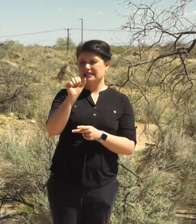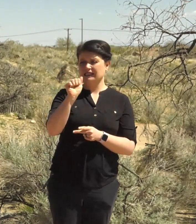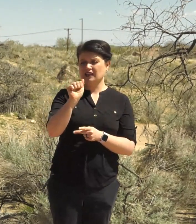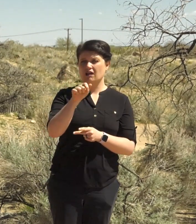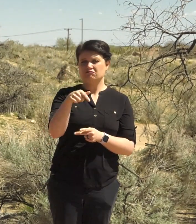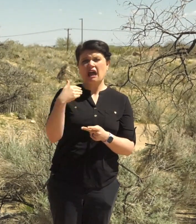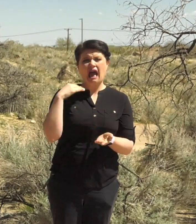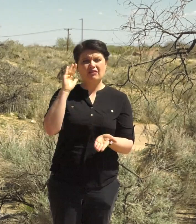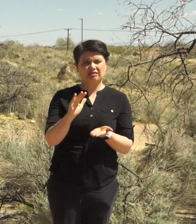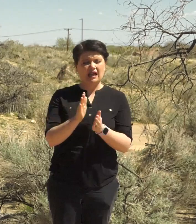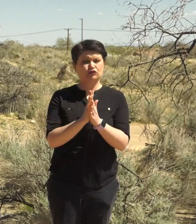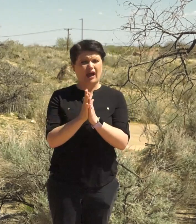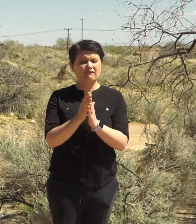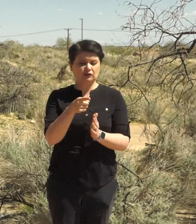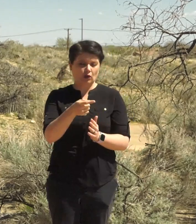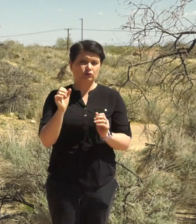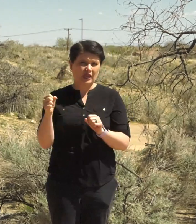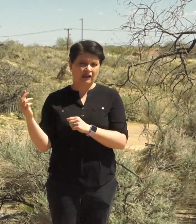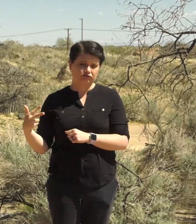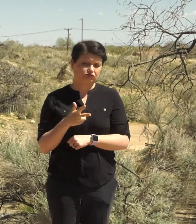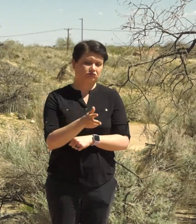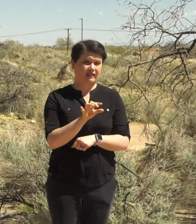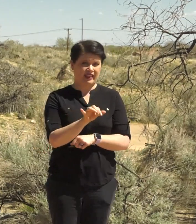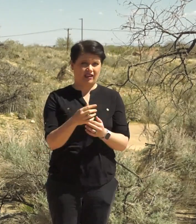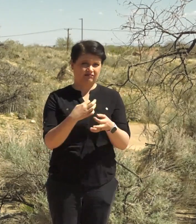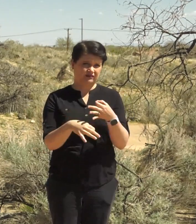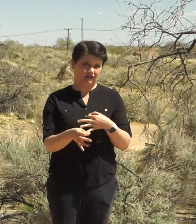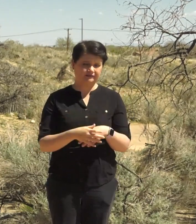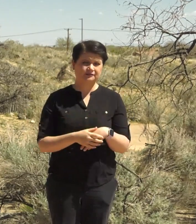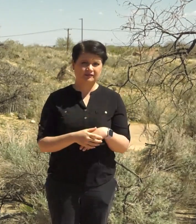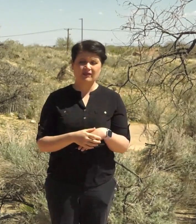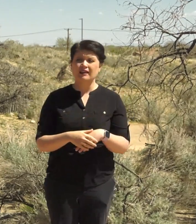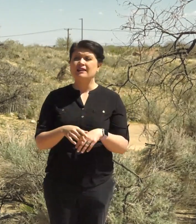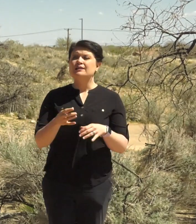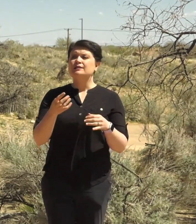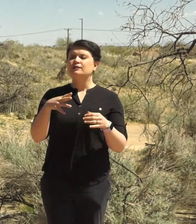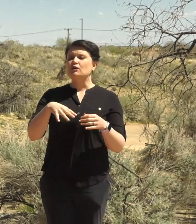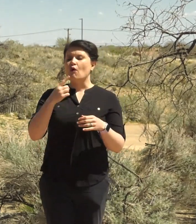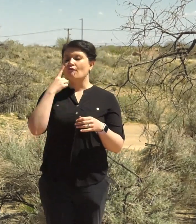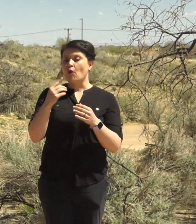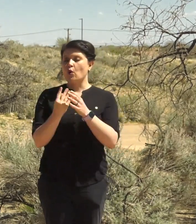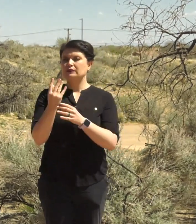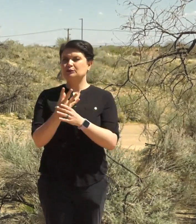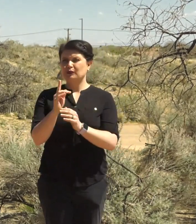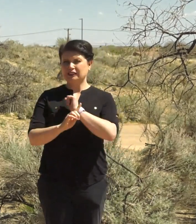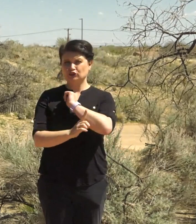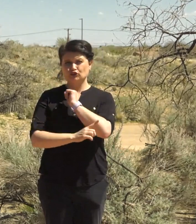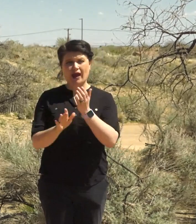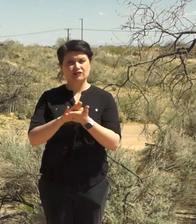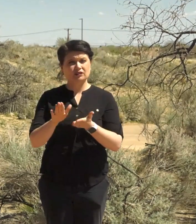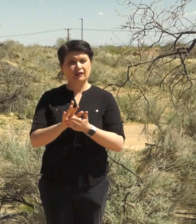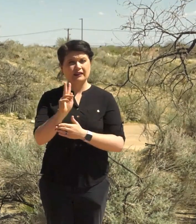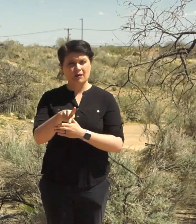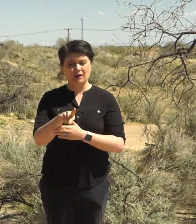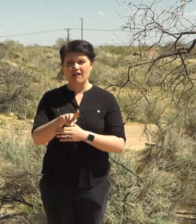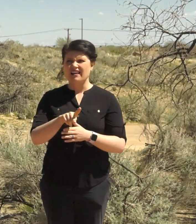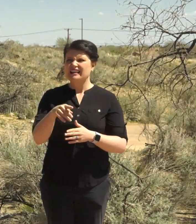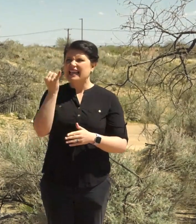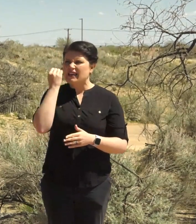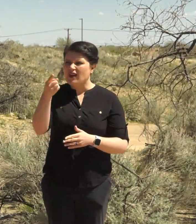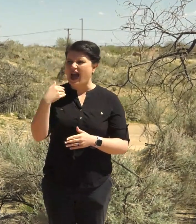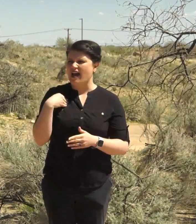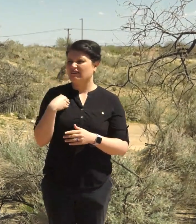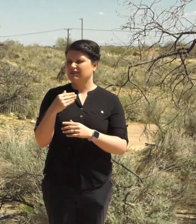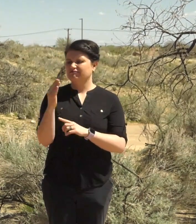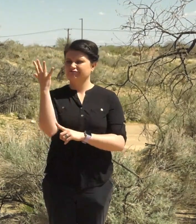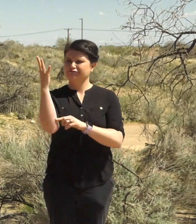move forward with our spring yard waste collection. We do this every year, twice a year. It's where we clean up all of our green waste throughout the city. It's going